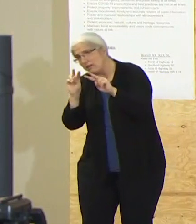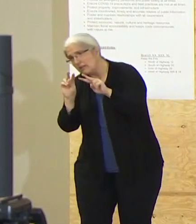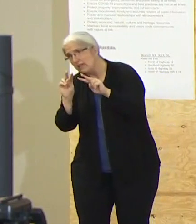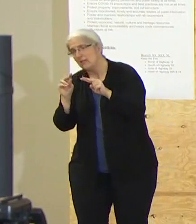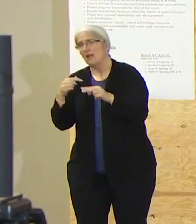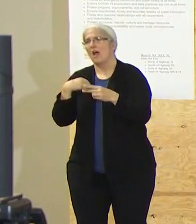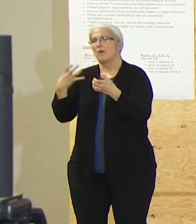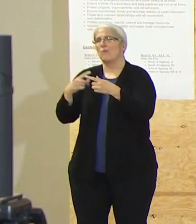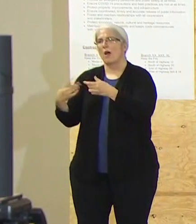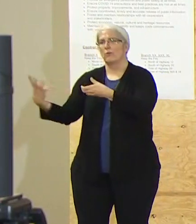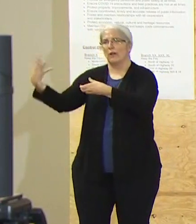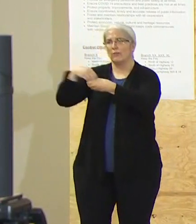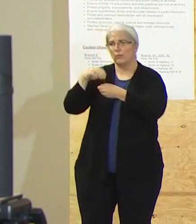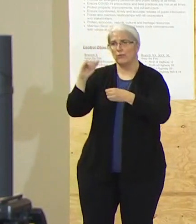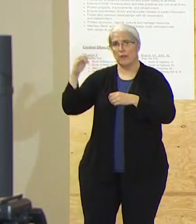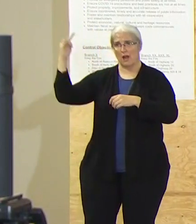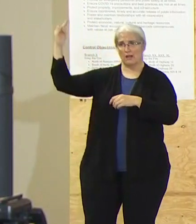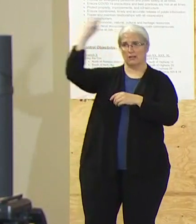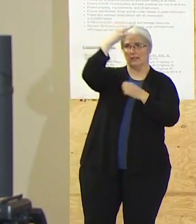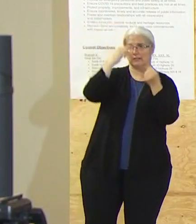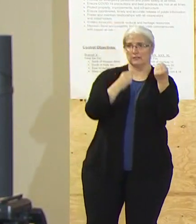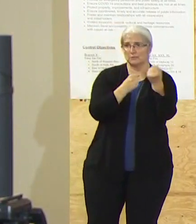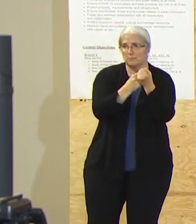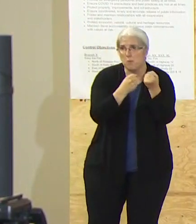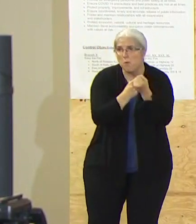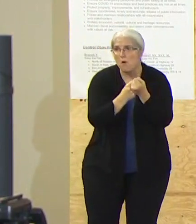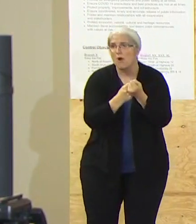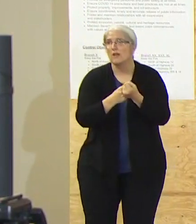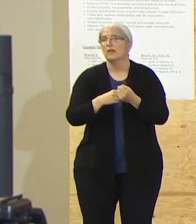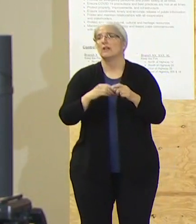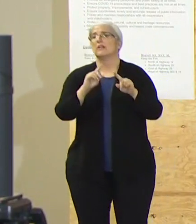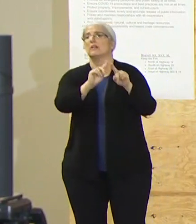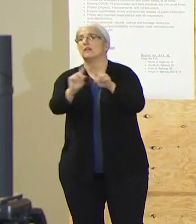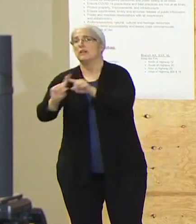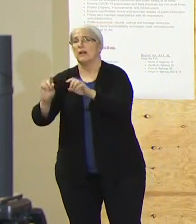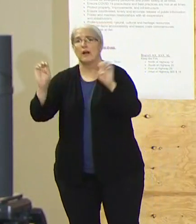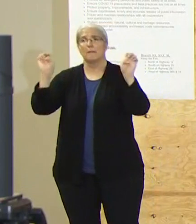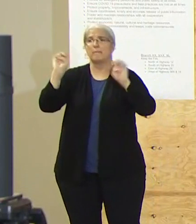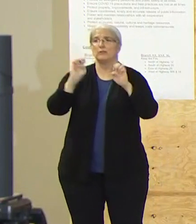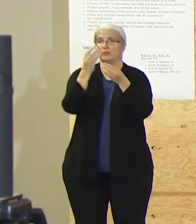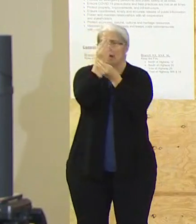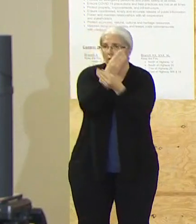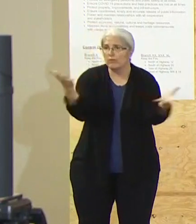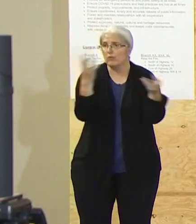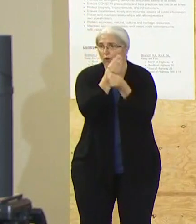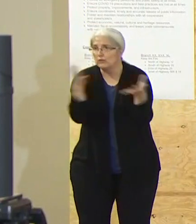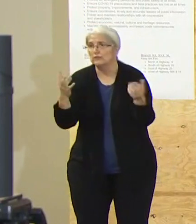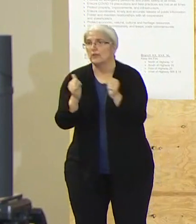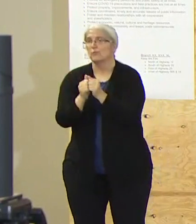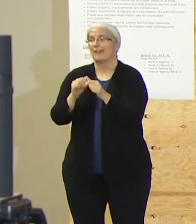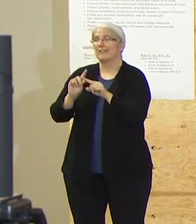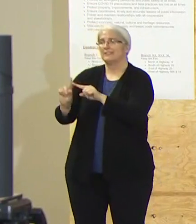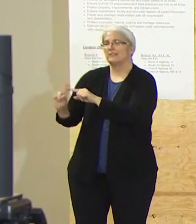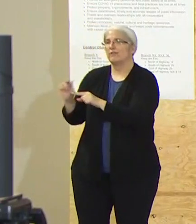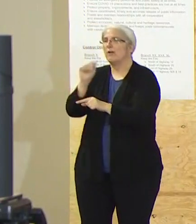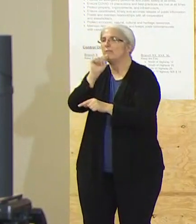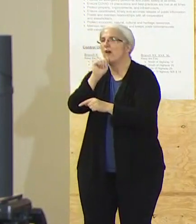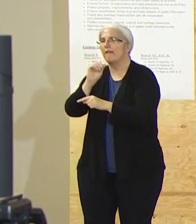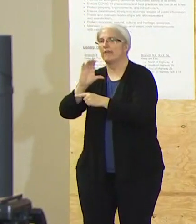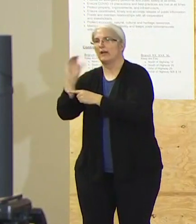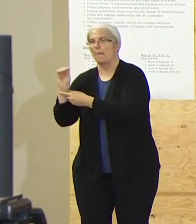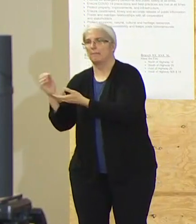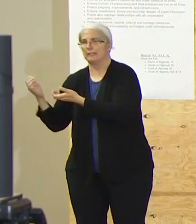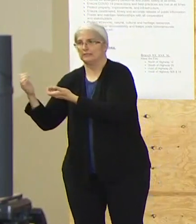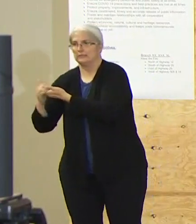contract through an emergency declaration with private contractors for air support, as well as secure more